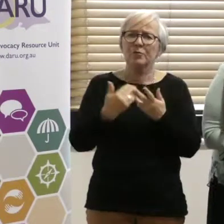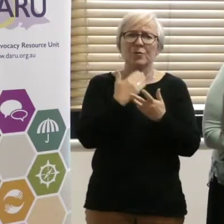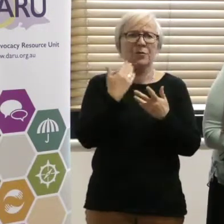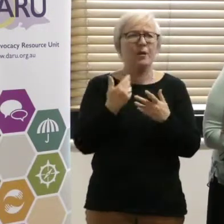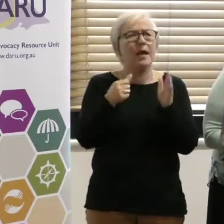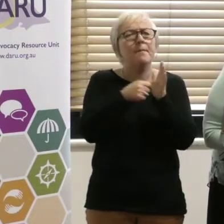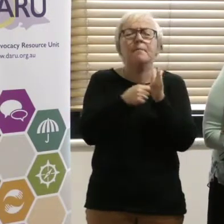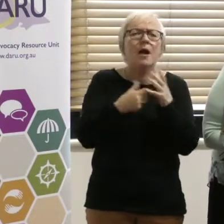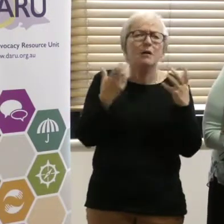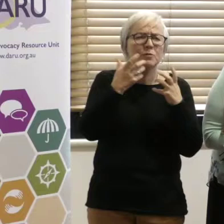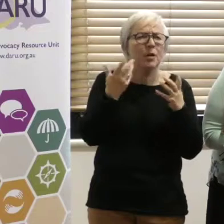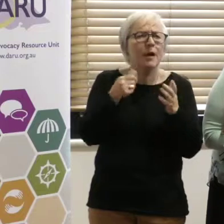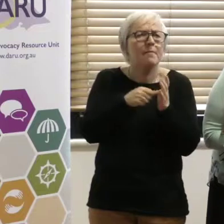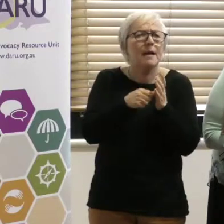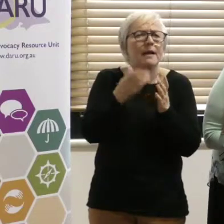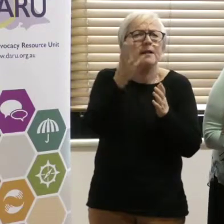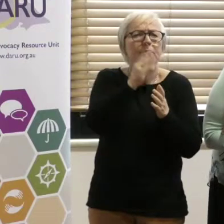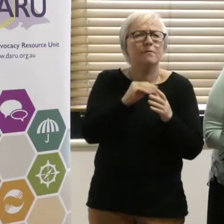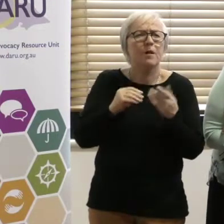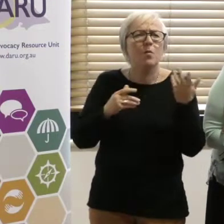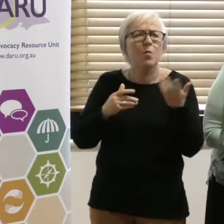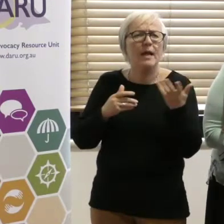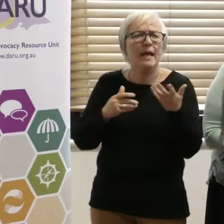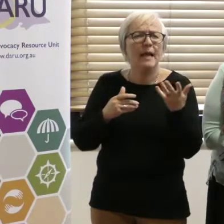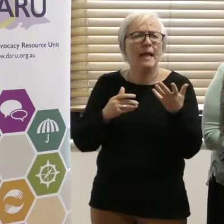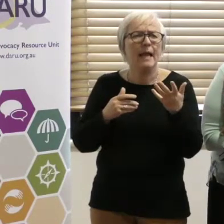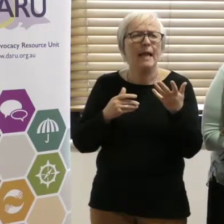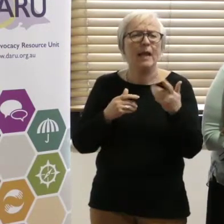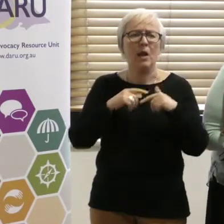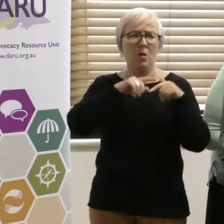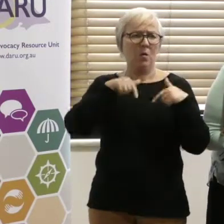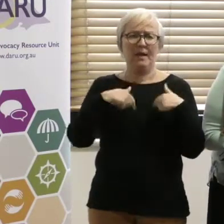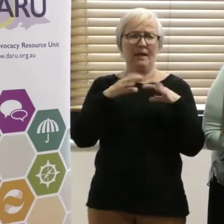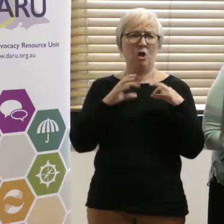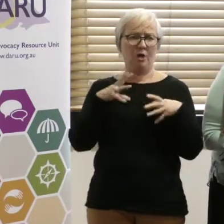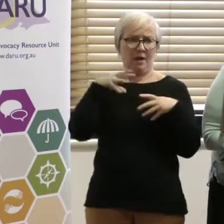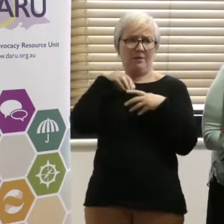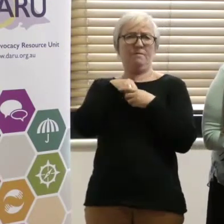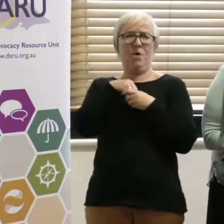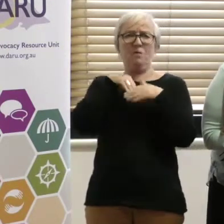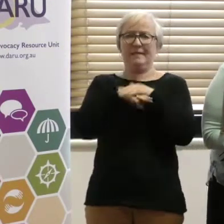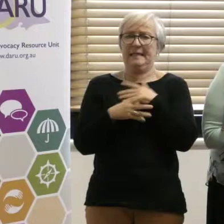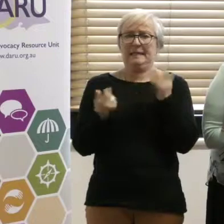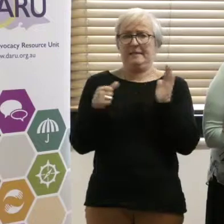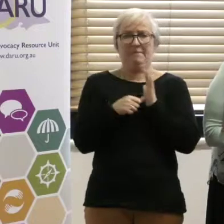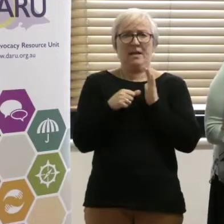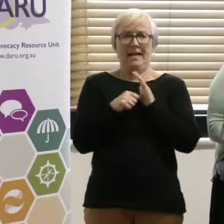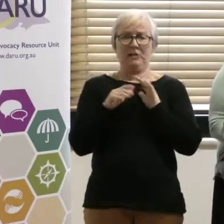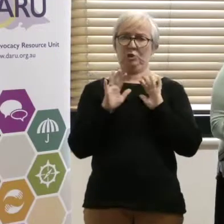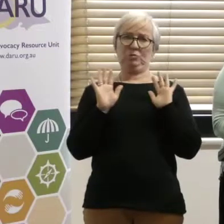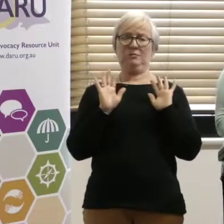sorry, money from where though? I work at the Office of the Right. Public Advocate. We don't deal with anyone's financial affairs. You don't? No, it would